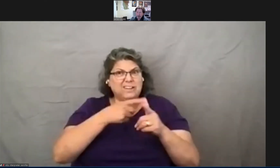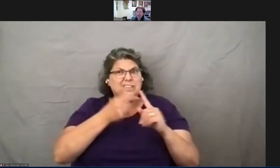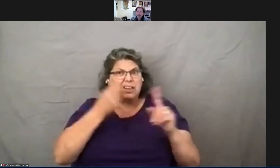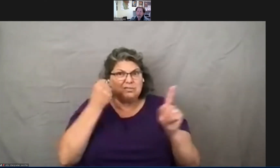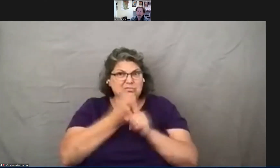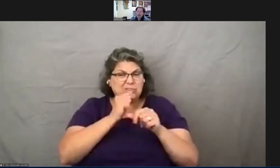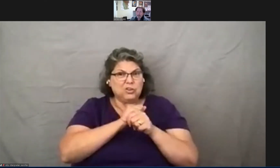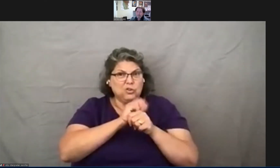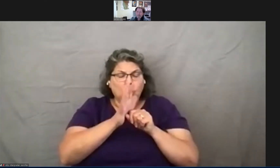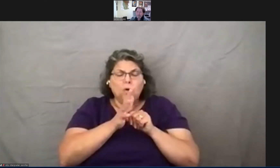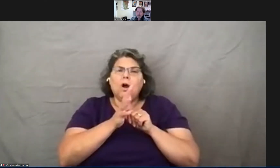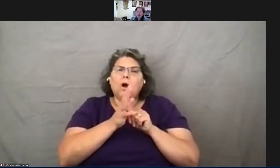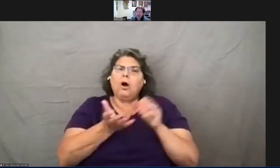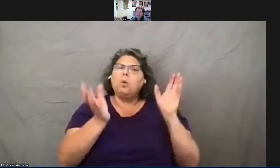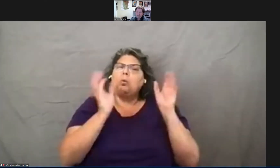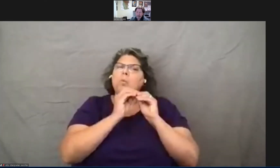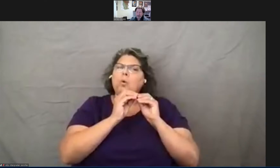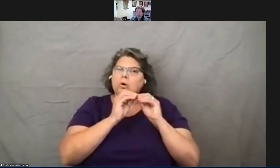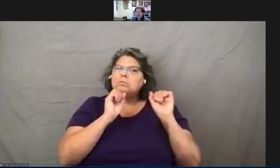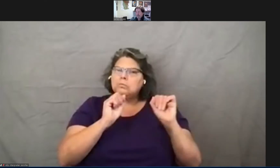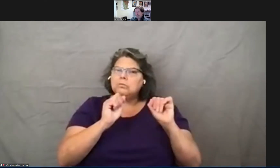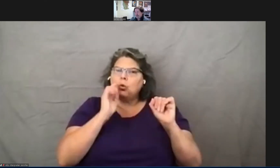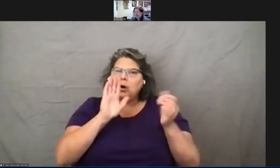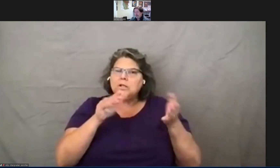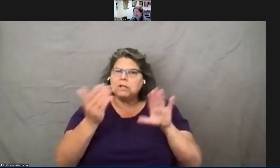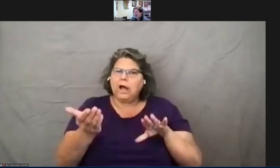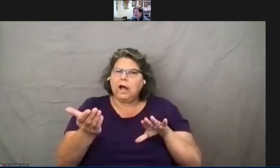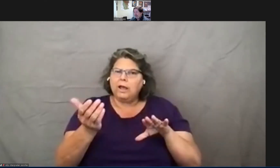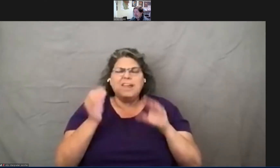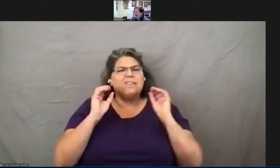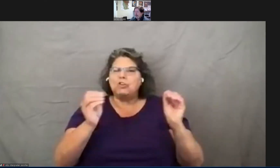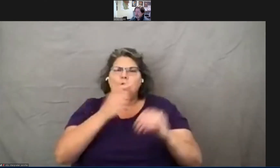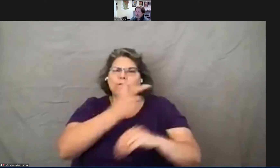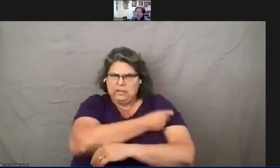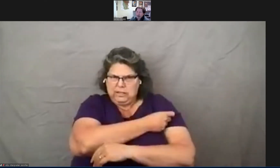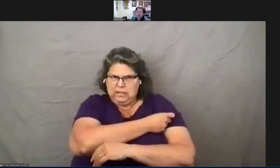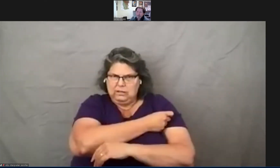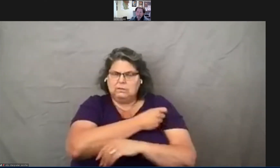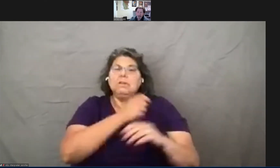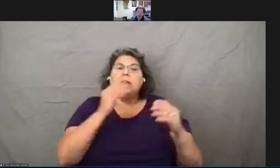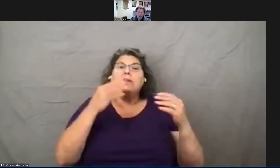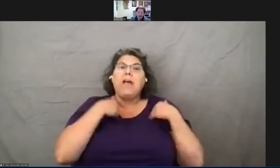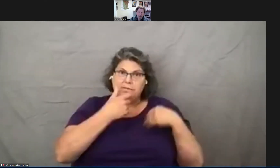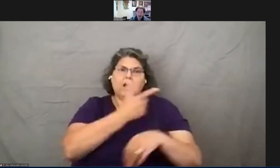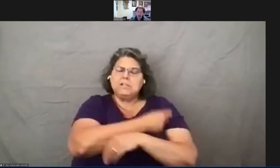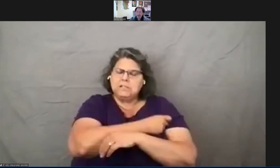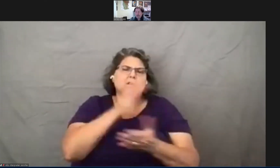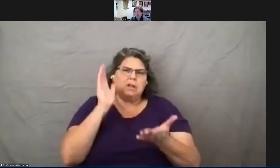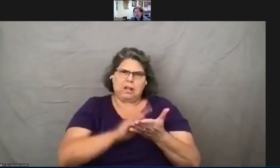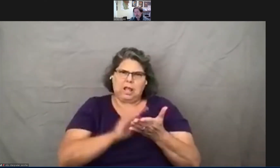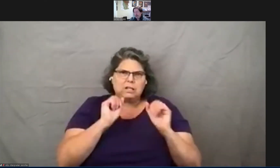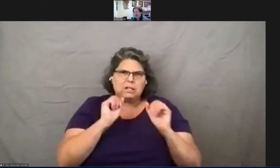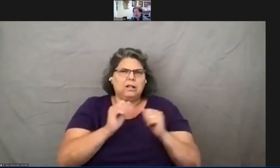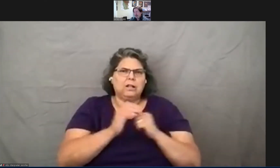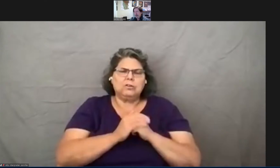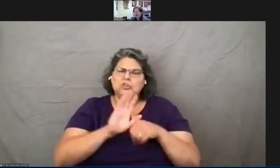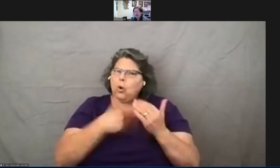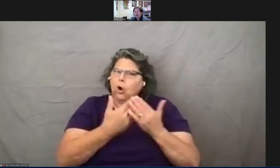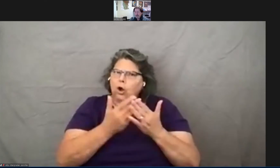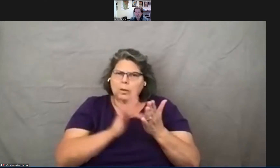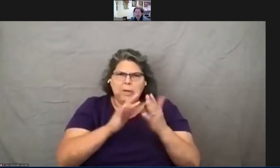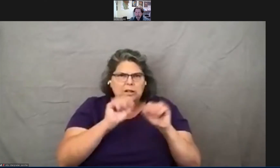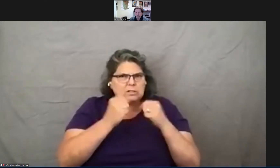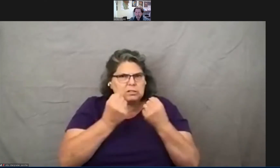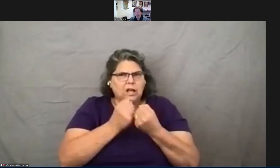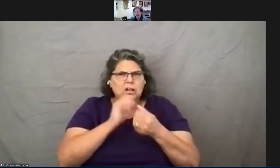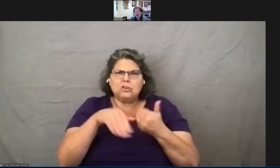much higher if they're unvaccinated versus if they're vaccinated. And so all of the medical societies, all of the studies have shown that